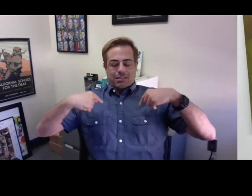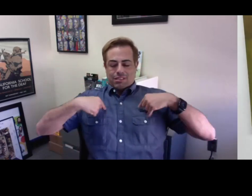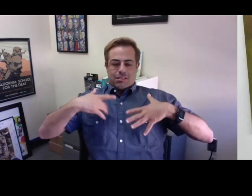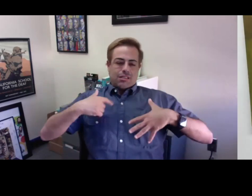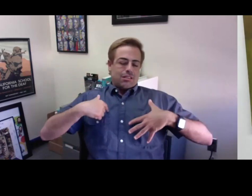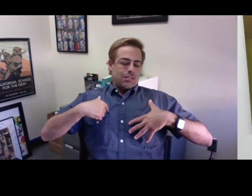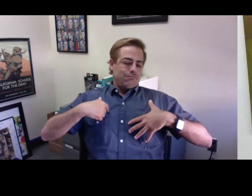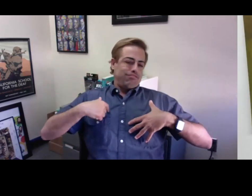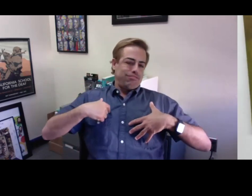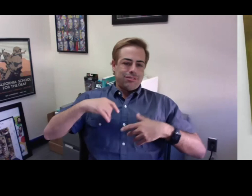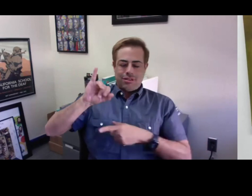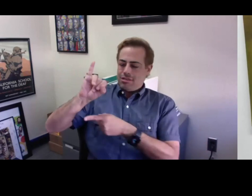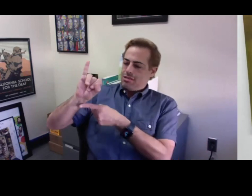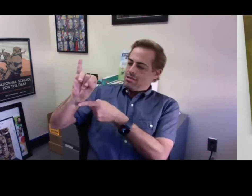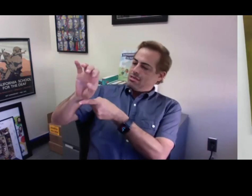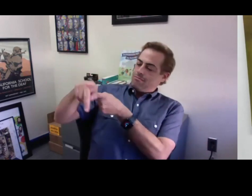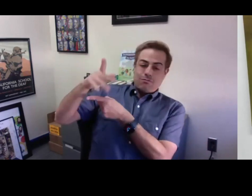Well, let me say that